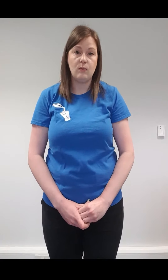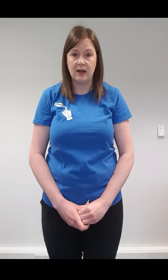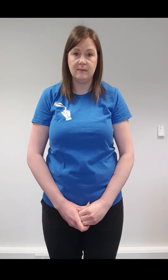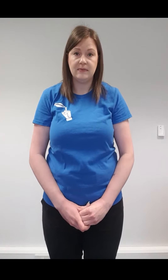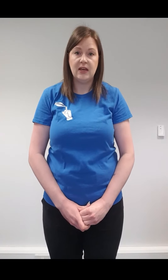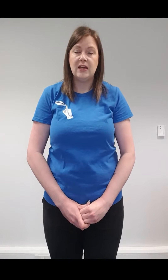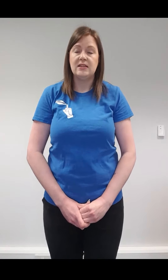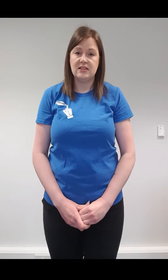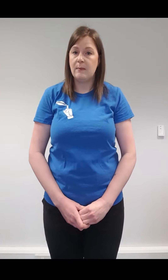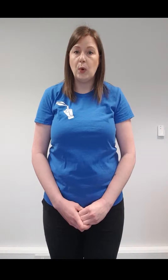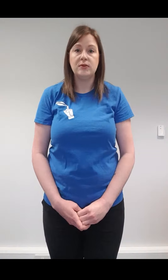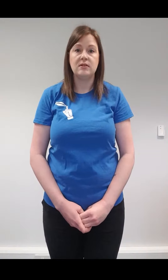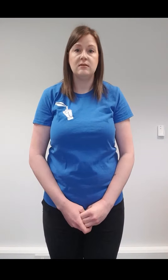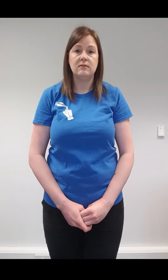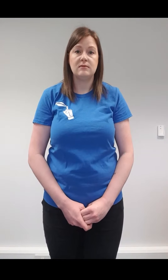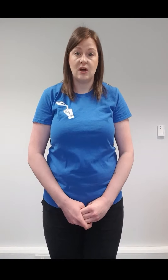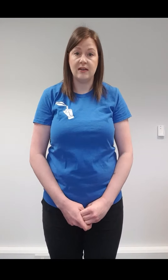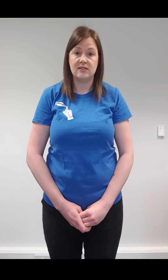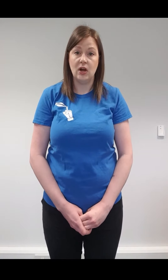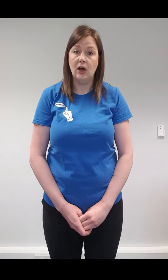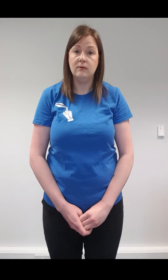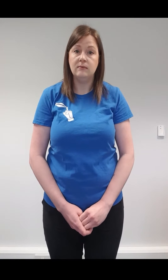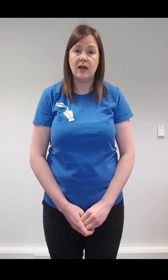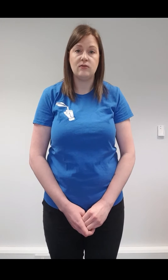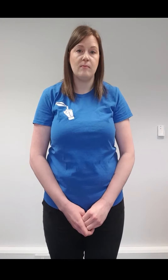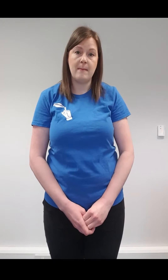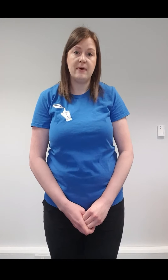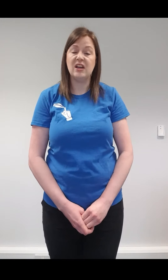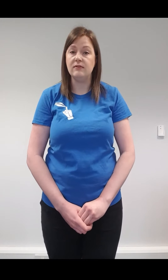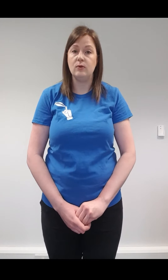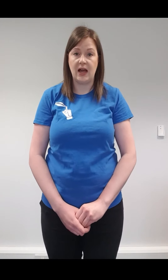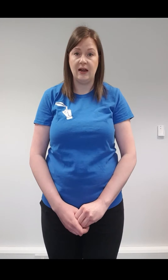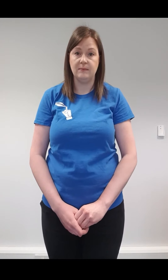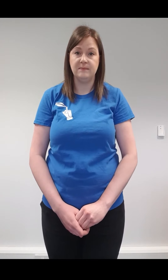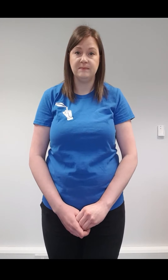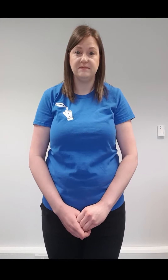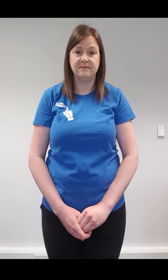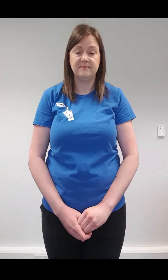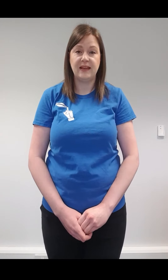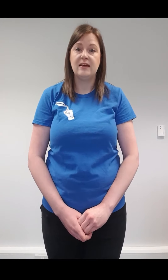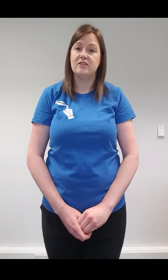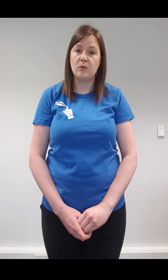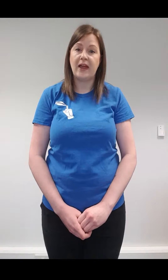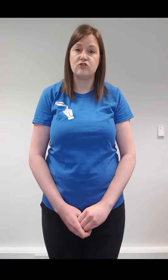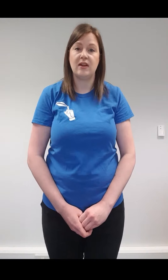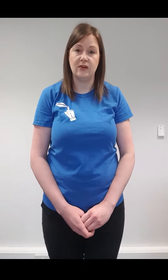way. These are important signs to learn and remember if you can. So we'll get straight into